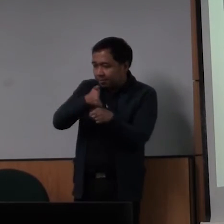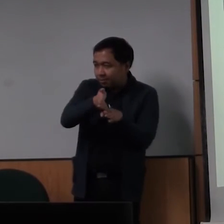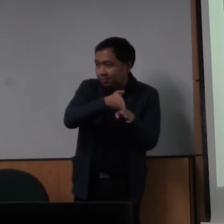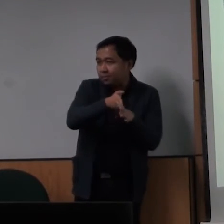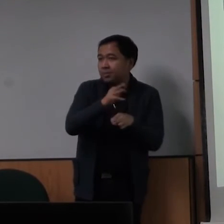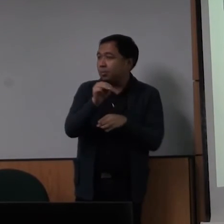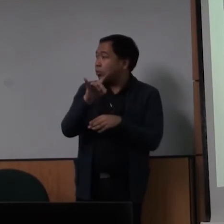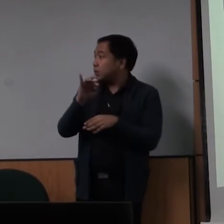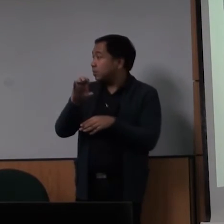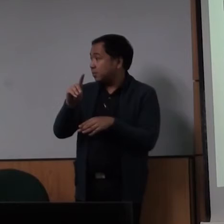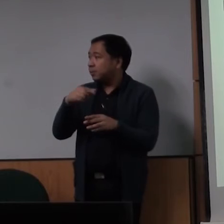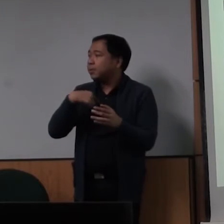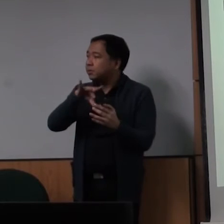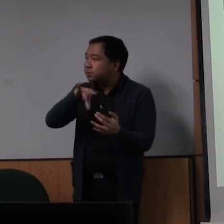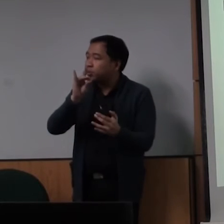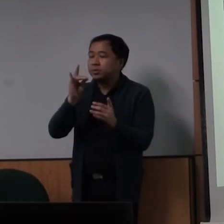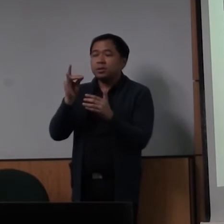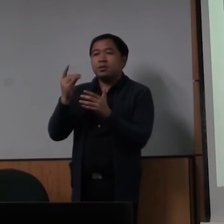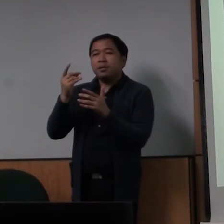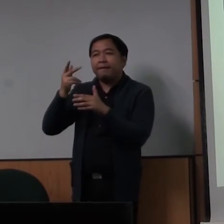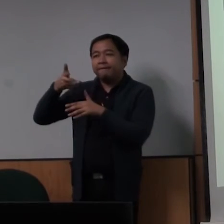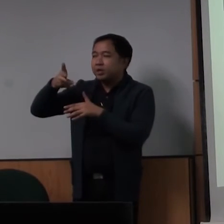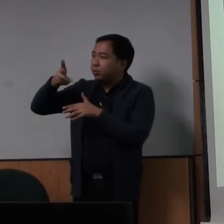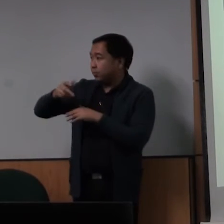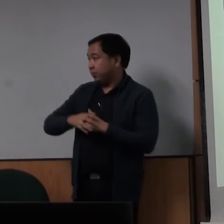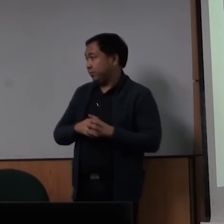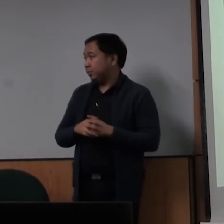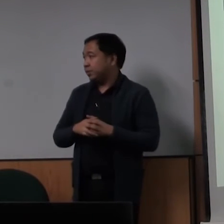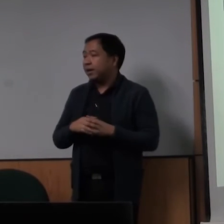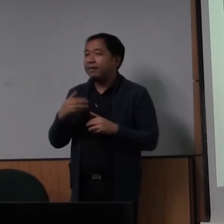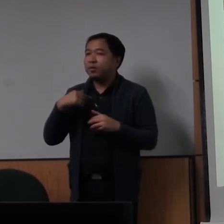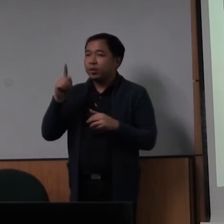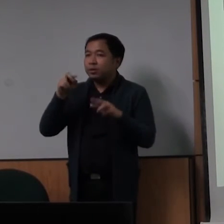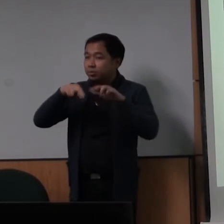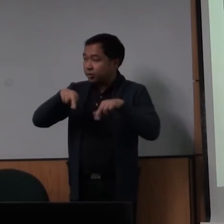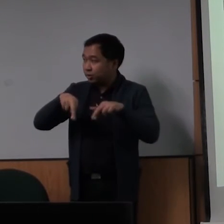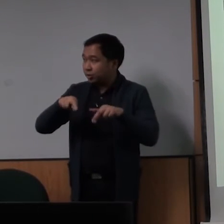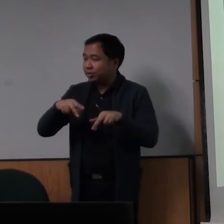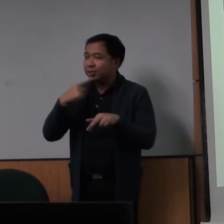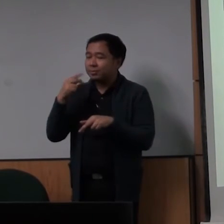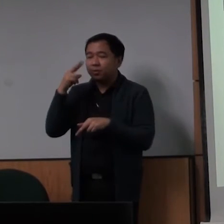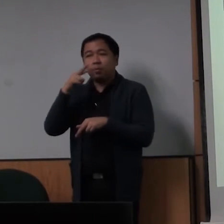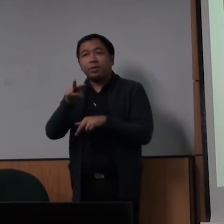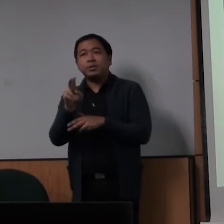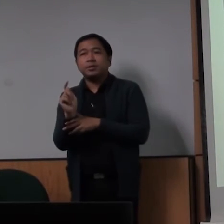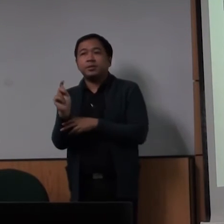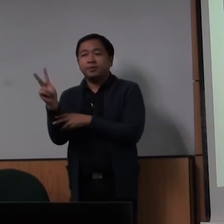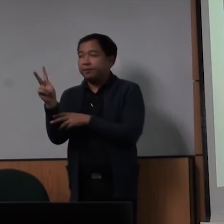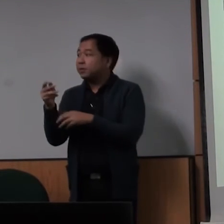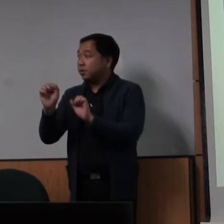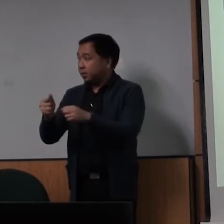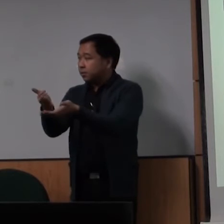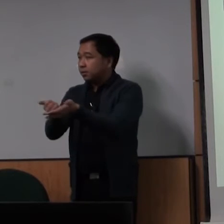study by Winfield. It does that televiewing is